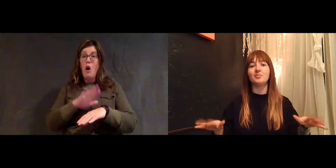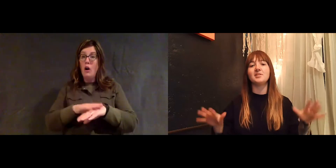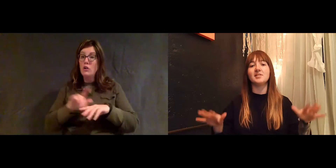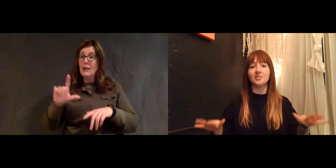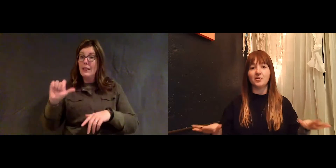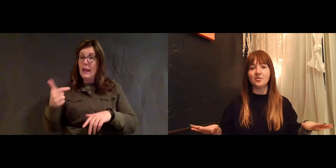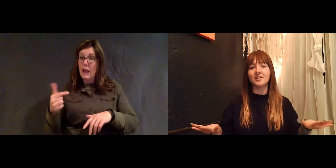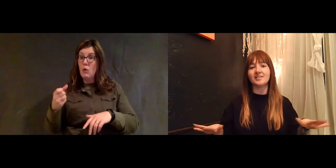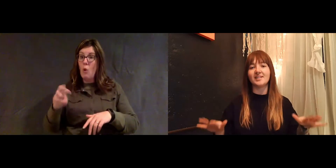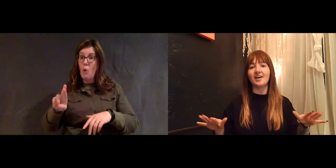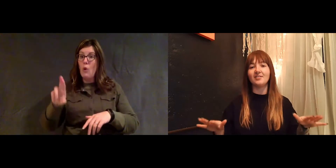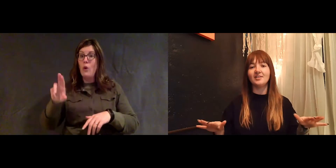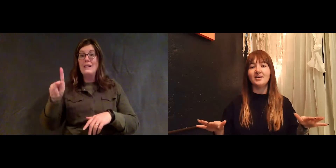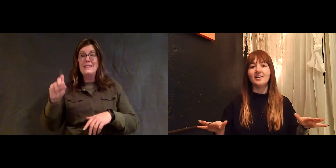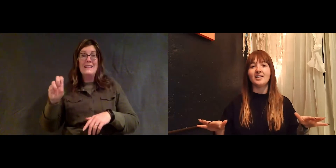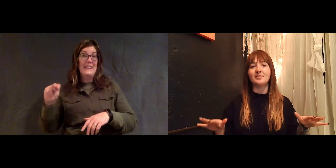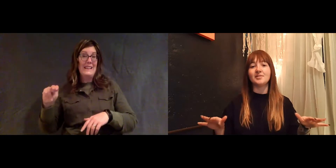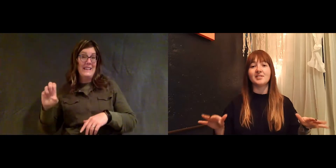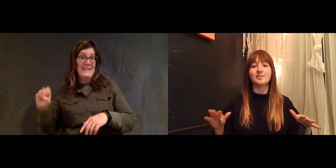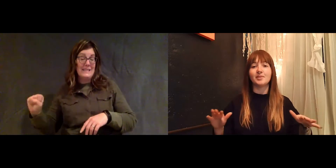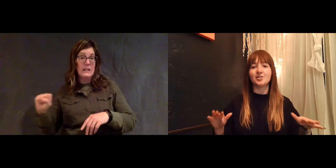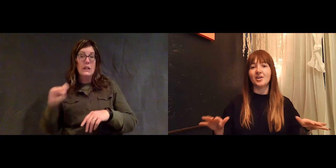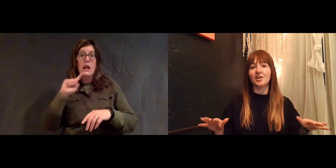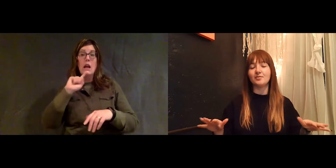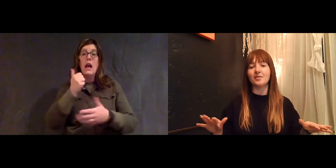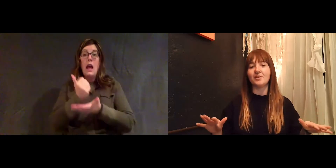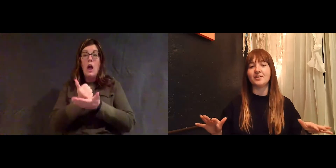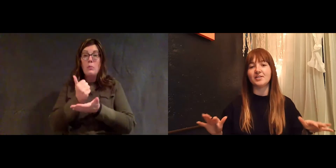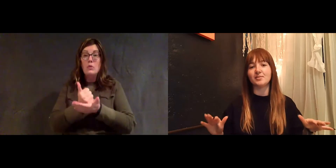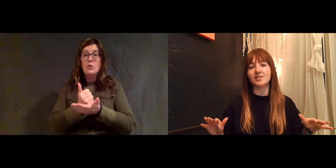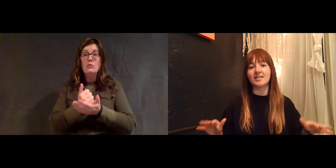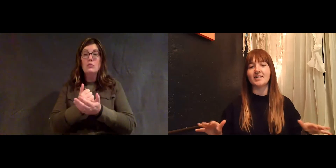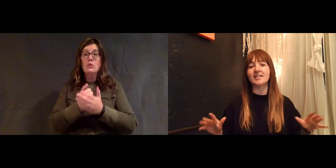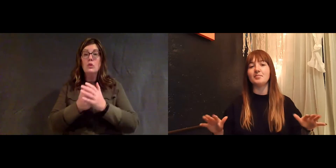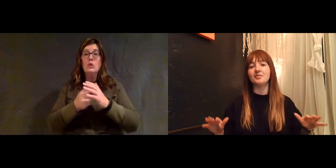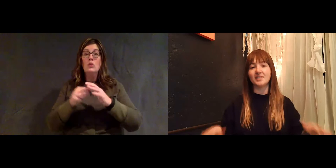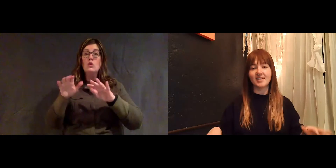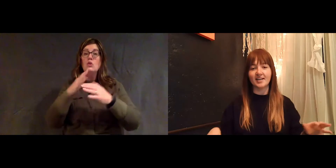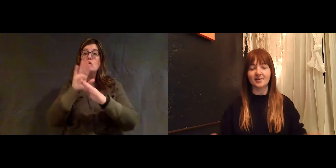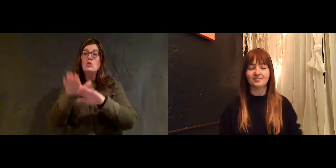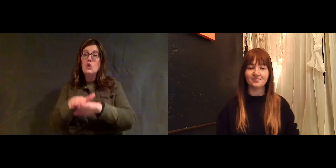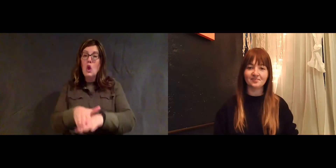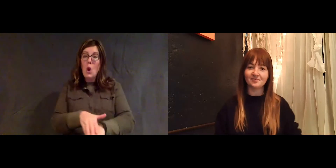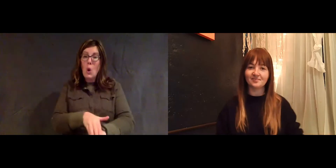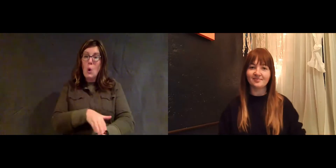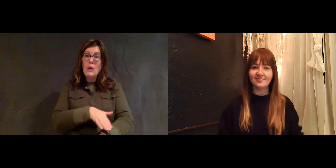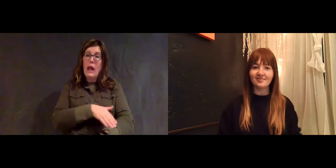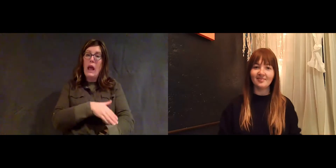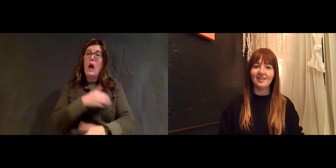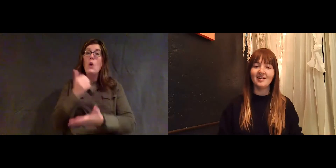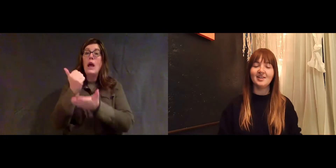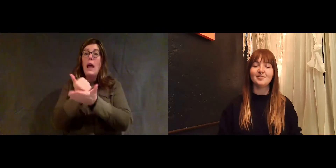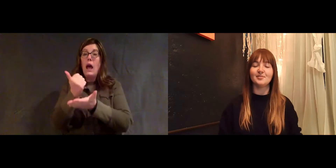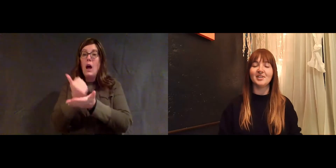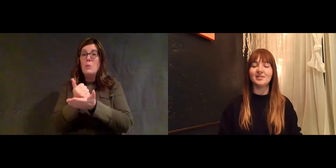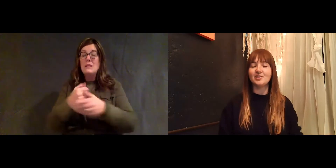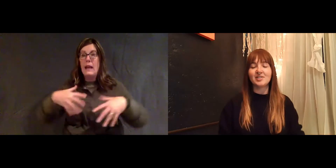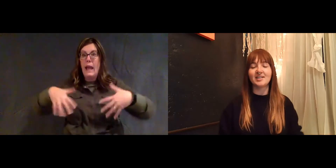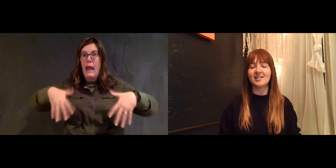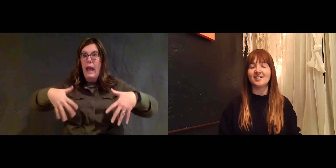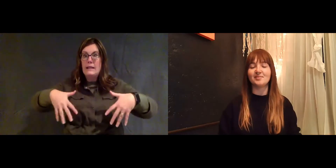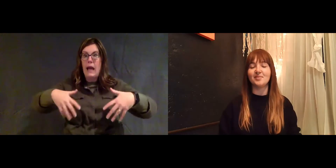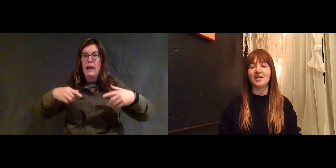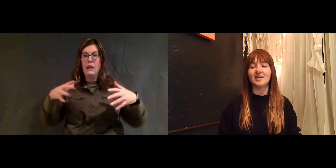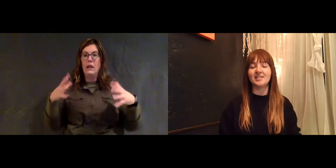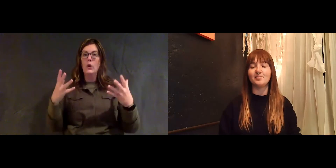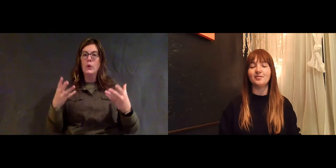will help to slow things down. This is especially good if you've ever experienced any type of anxiety. From here, we're just going to